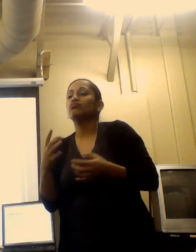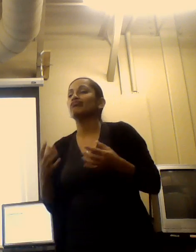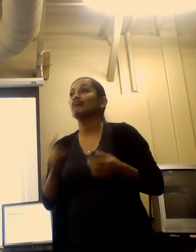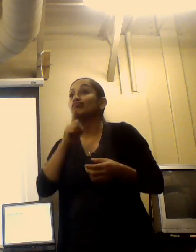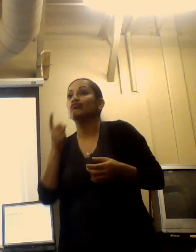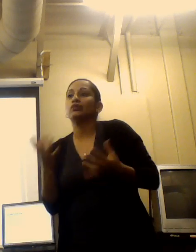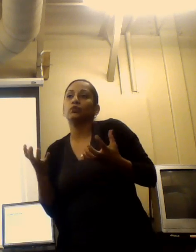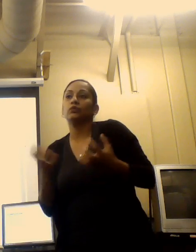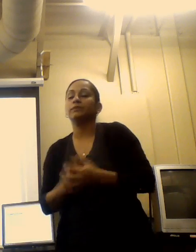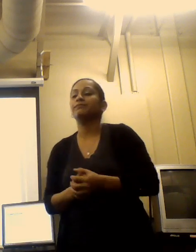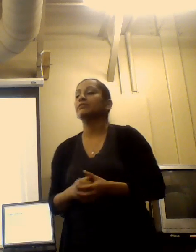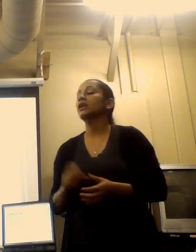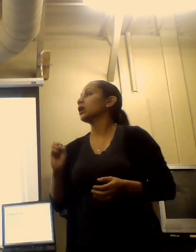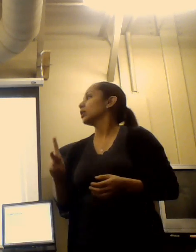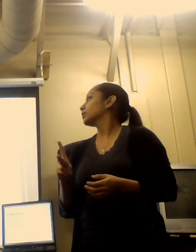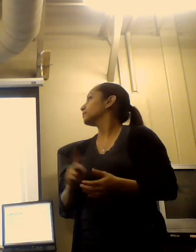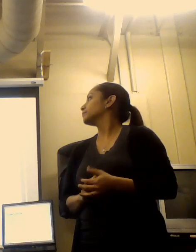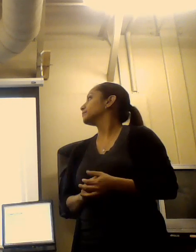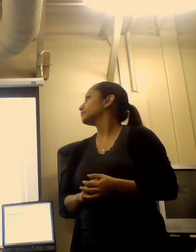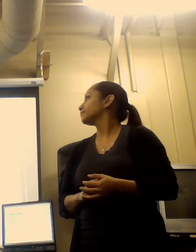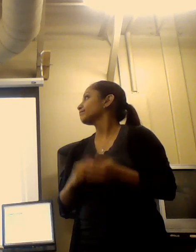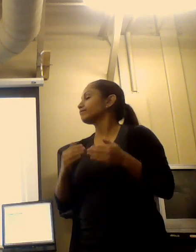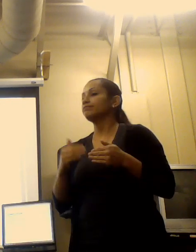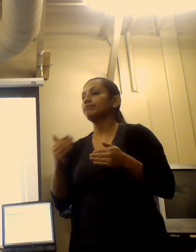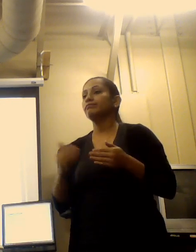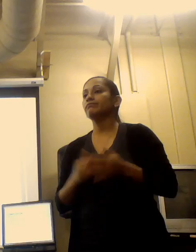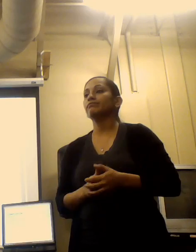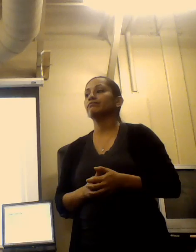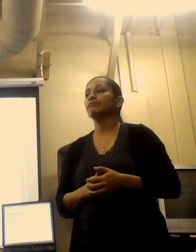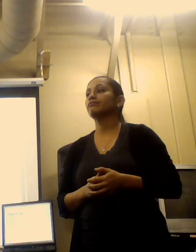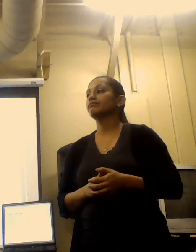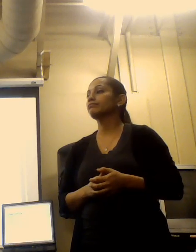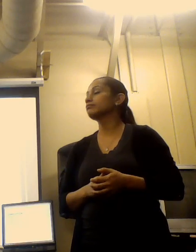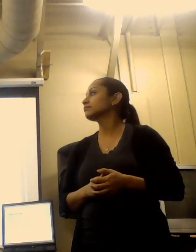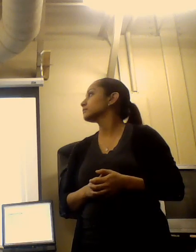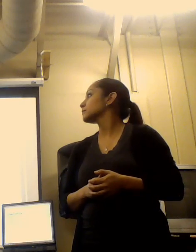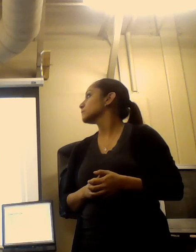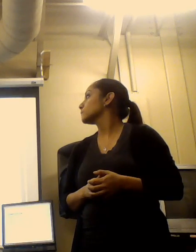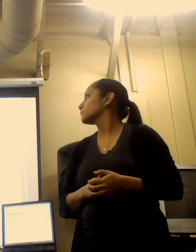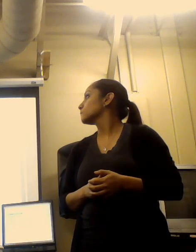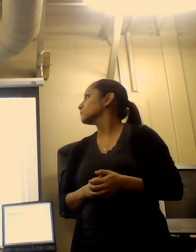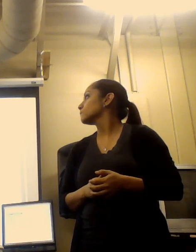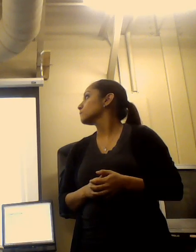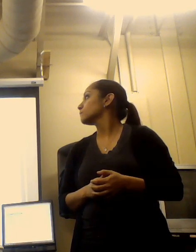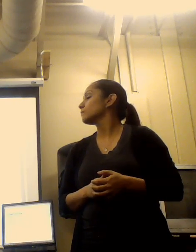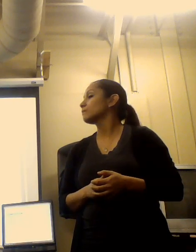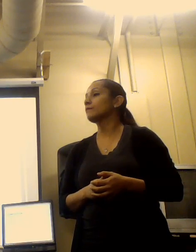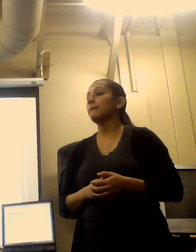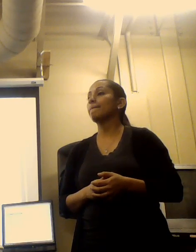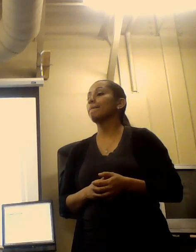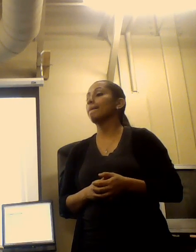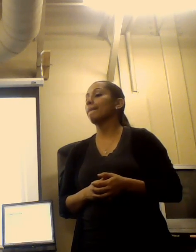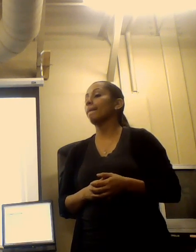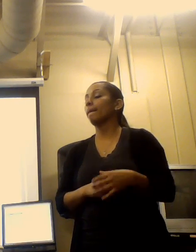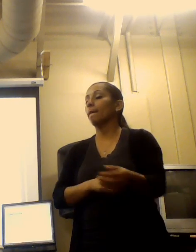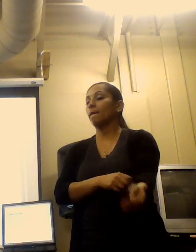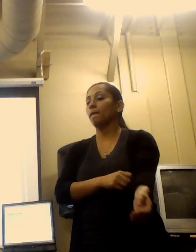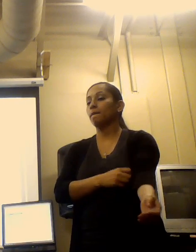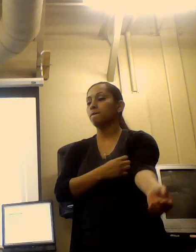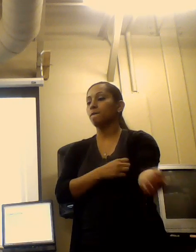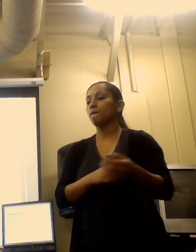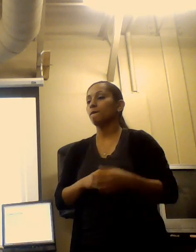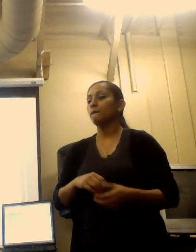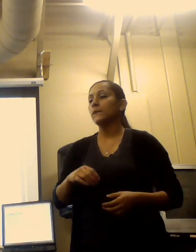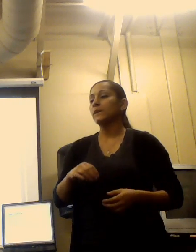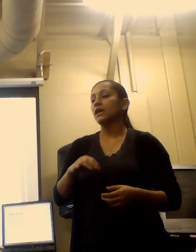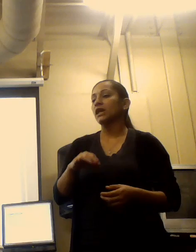So composition, you know, again, like back to that, like they just didn't quite look the way I wanted. Choosing your